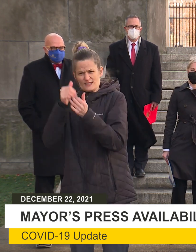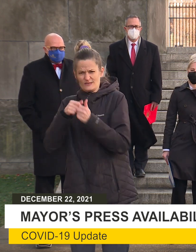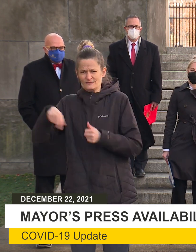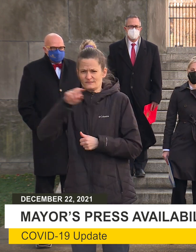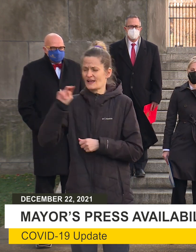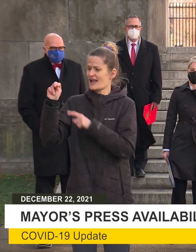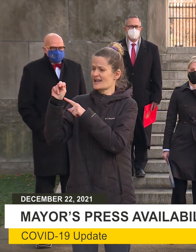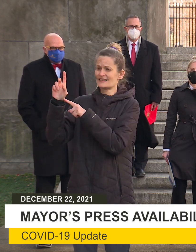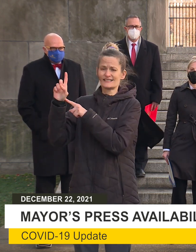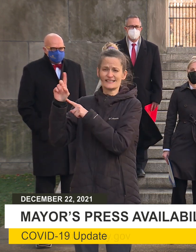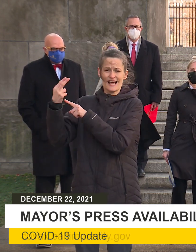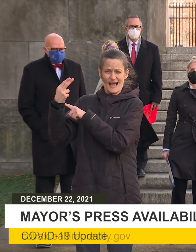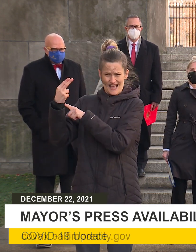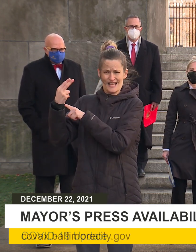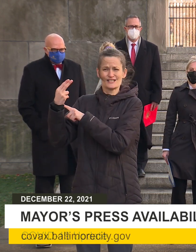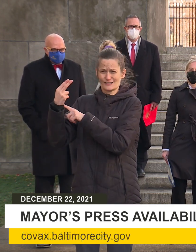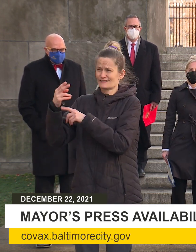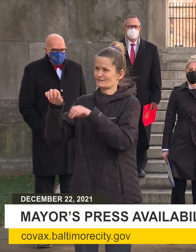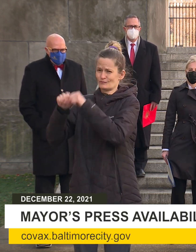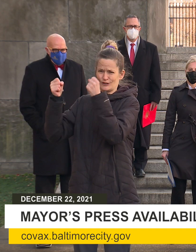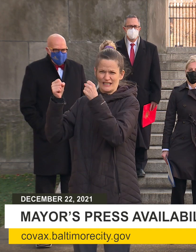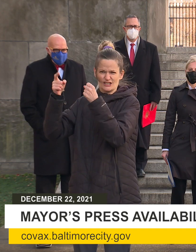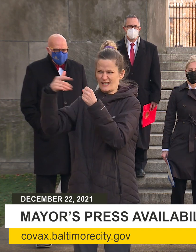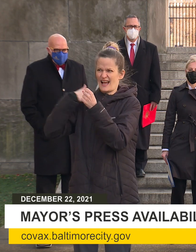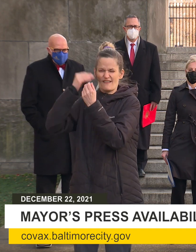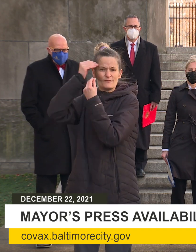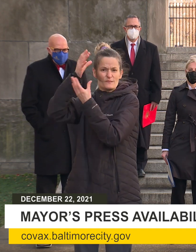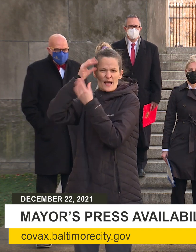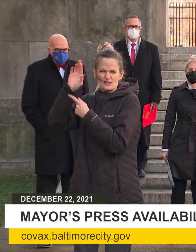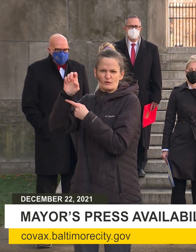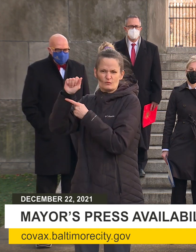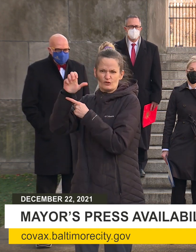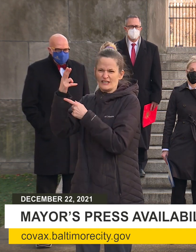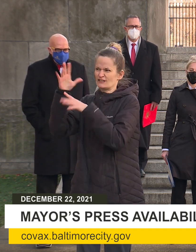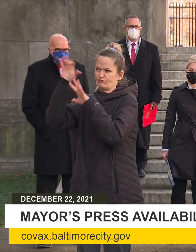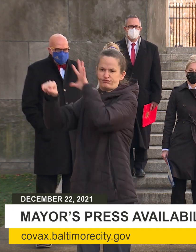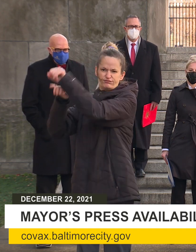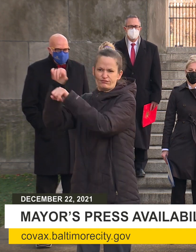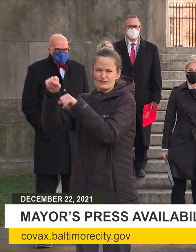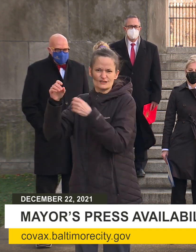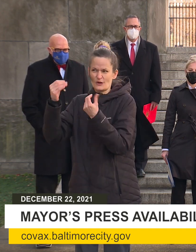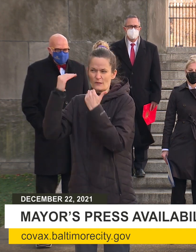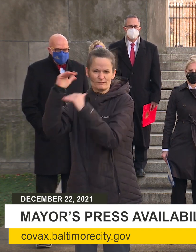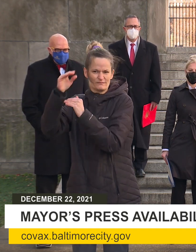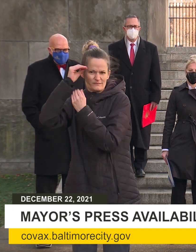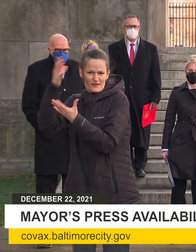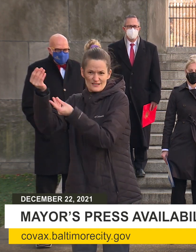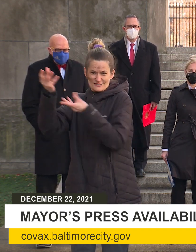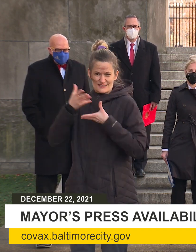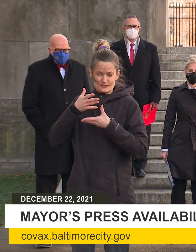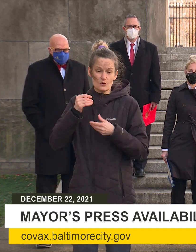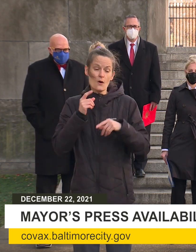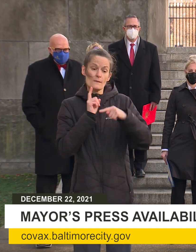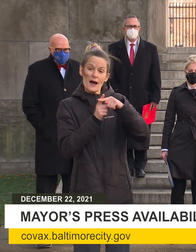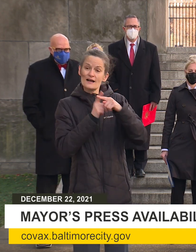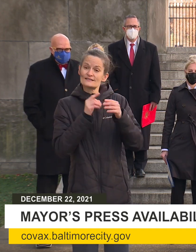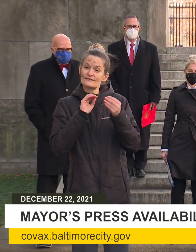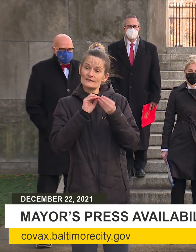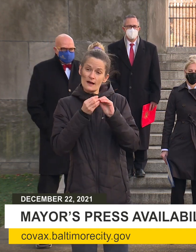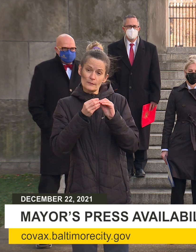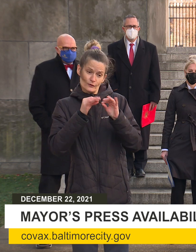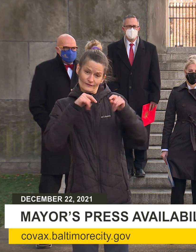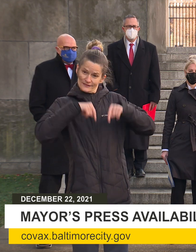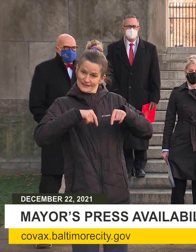have limited access to COVID-19 case data and percent positivity at the jurisdictional level. However, the trends being seen